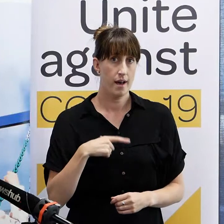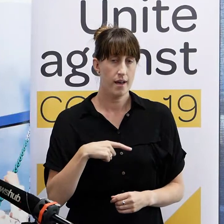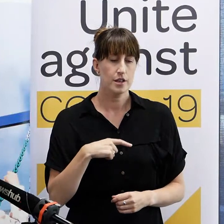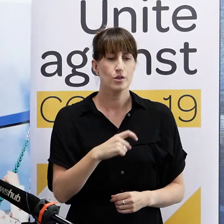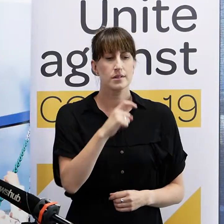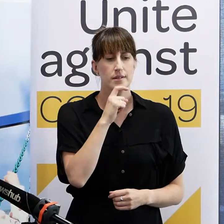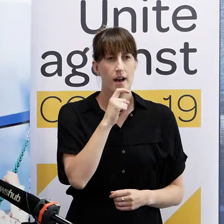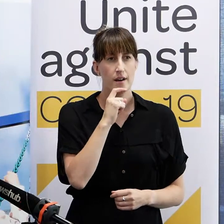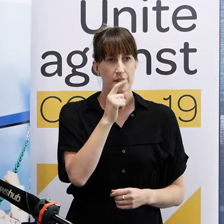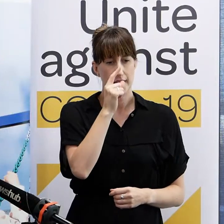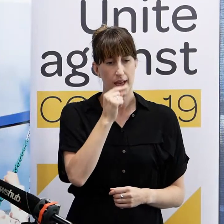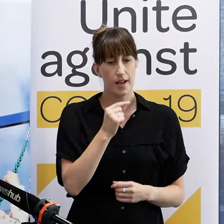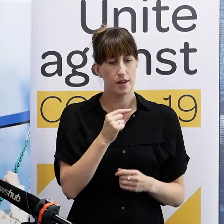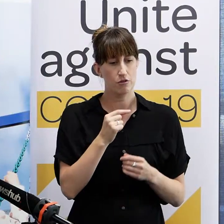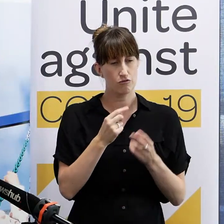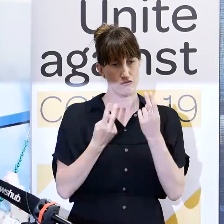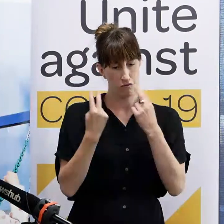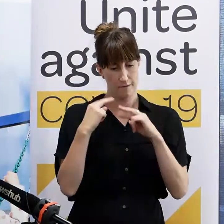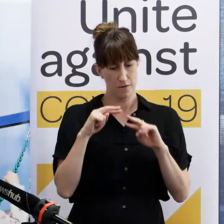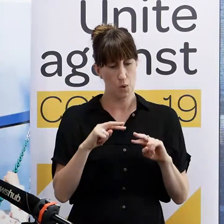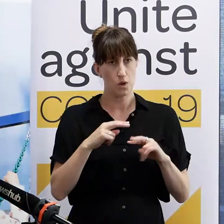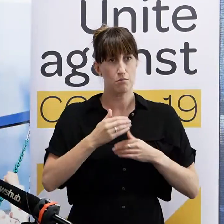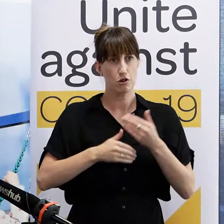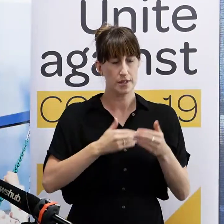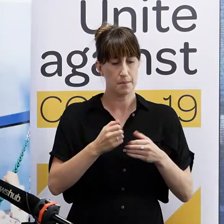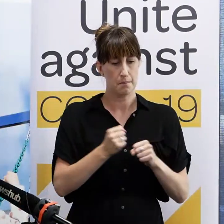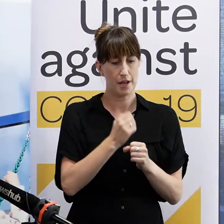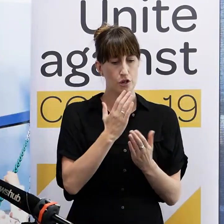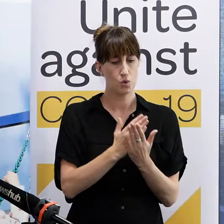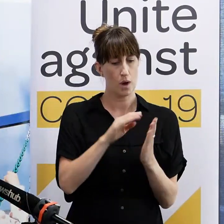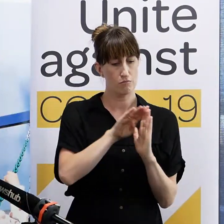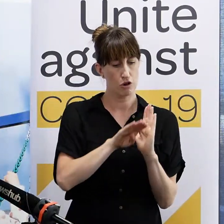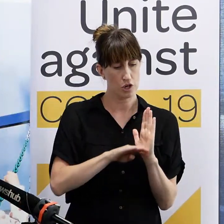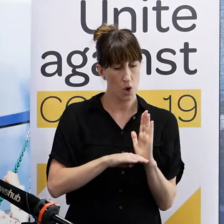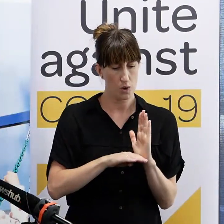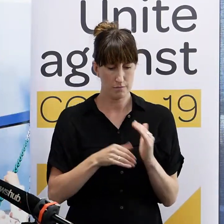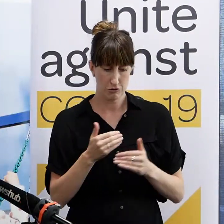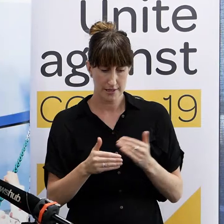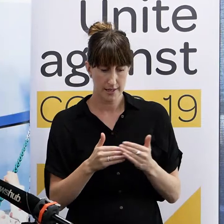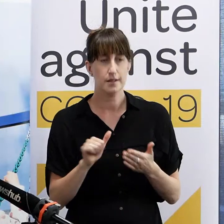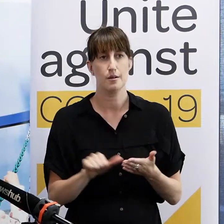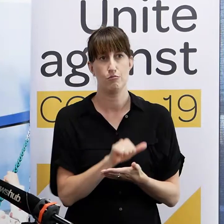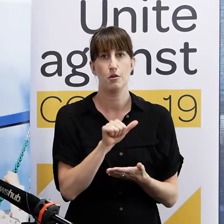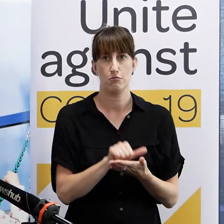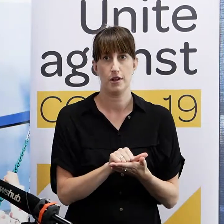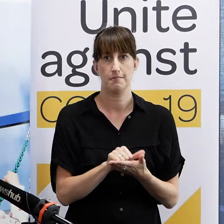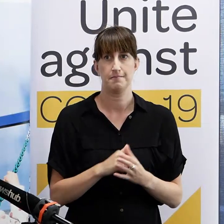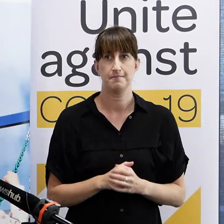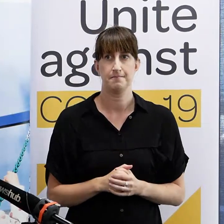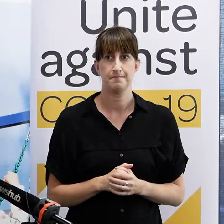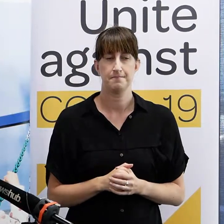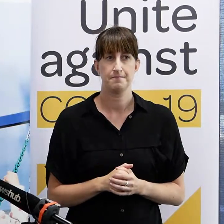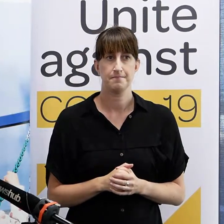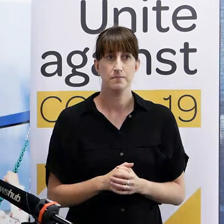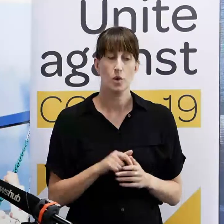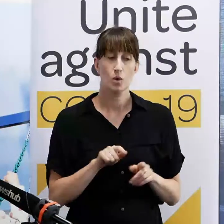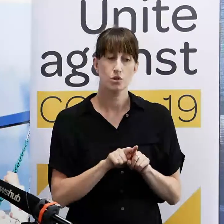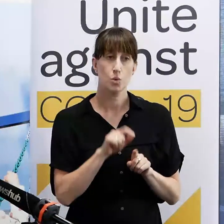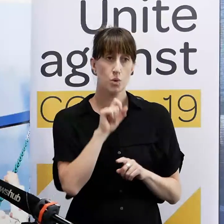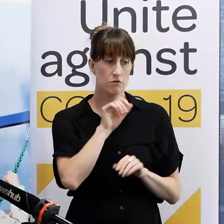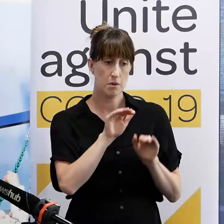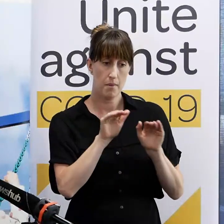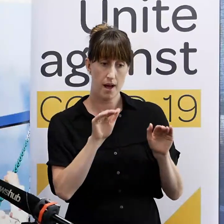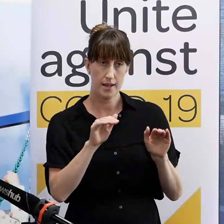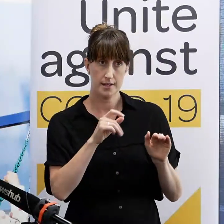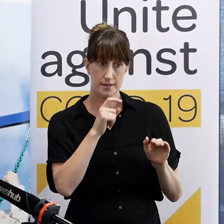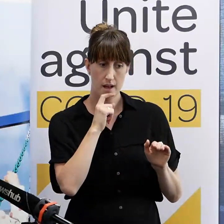their processes and ensure that the protocols are appropriate. We'll also be reminding staff about our need to always remain